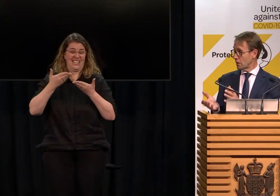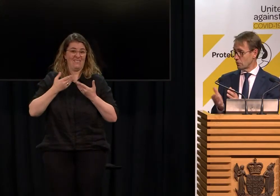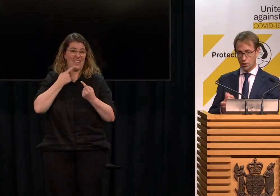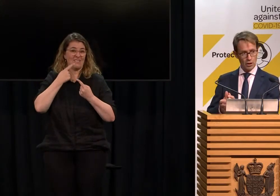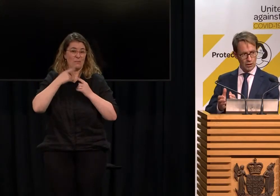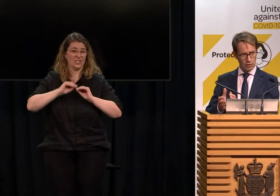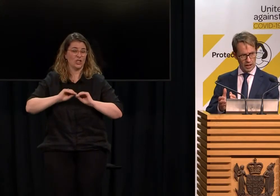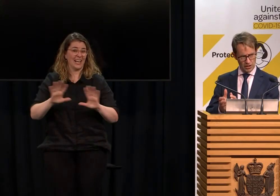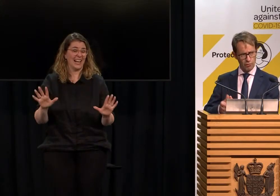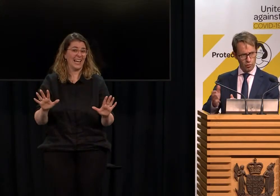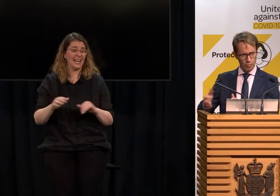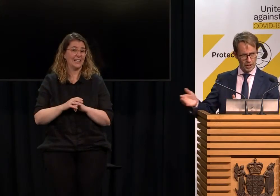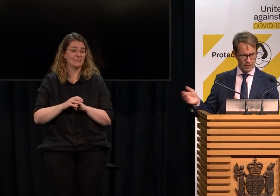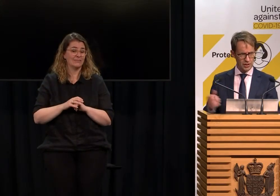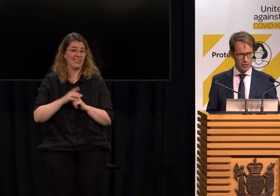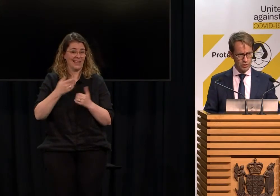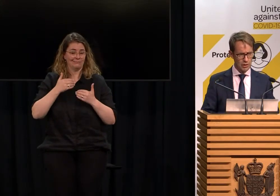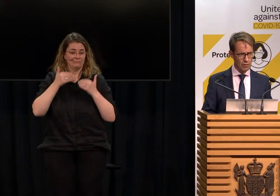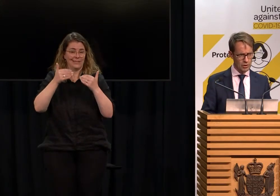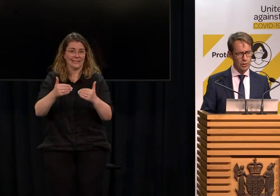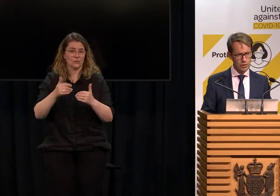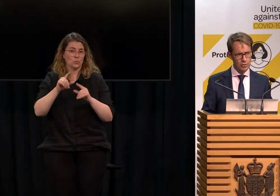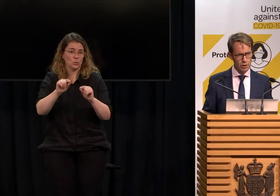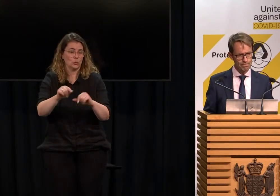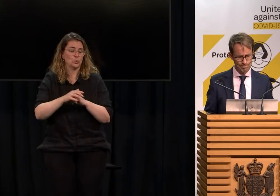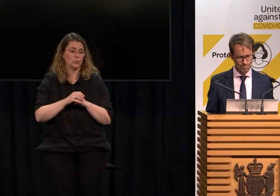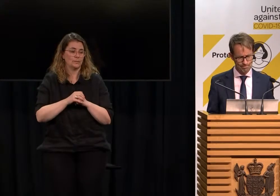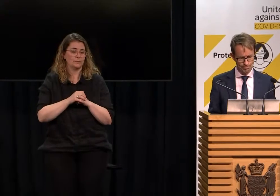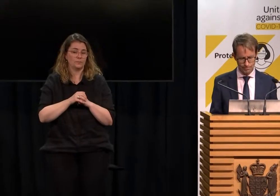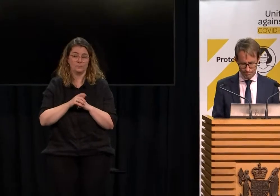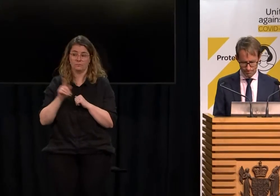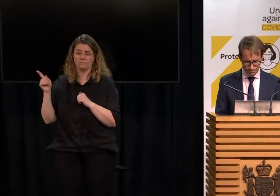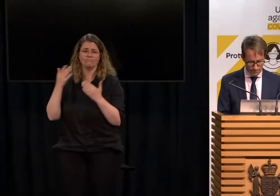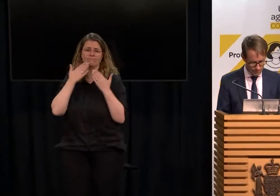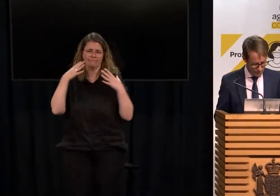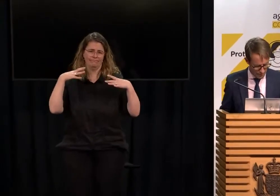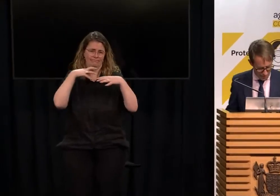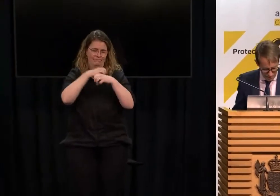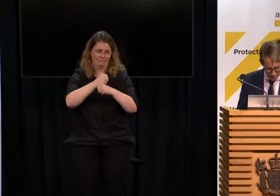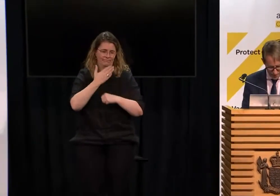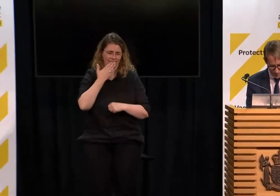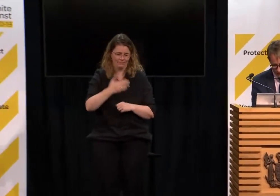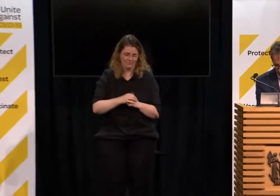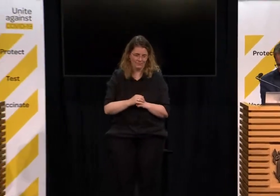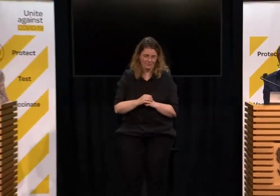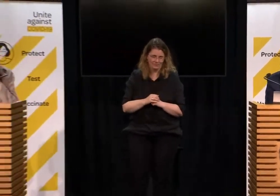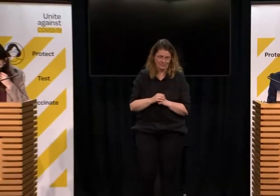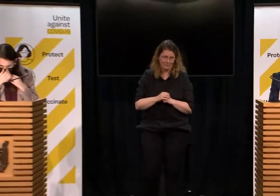information about and that has informed the next steps in our response as well. Okay, thank you everyone.